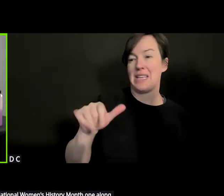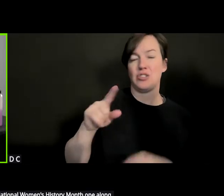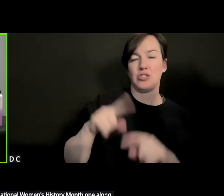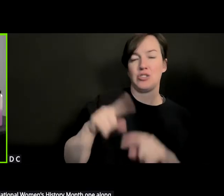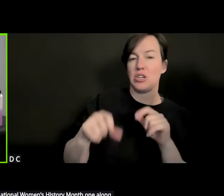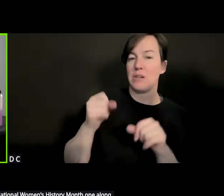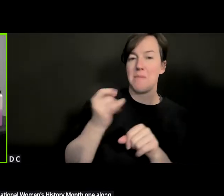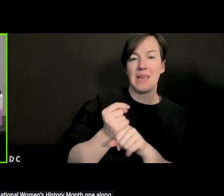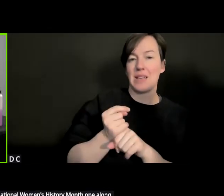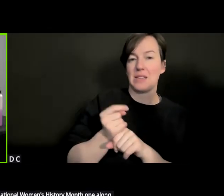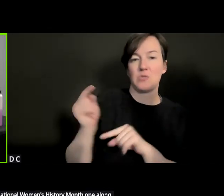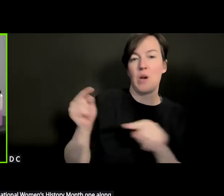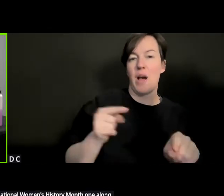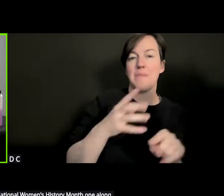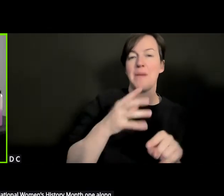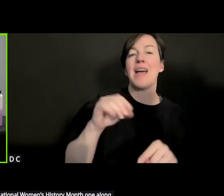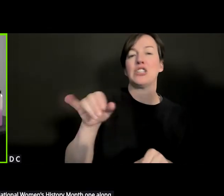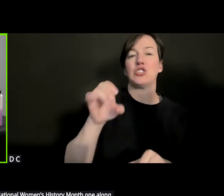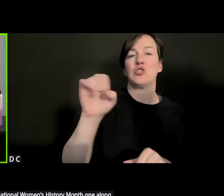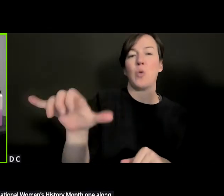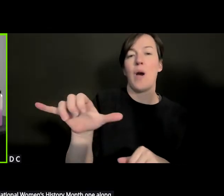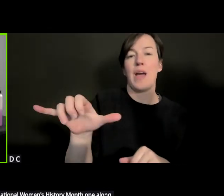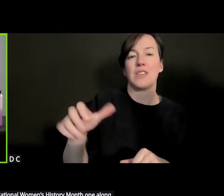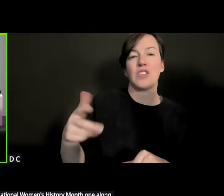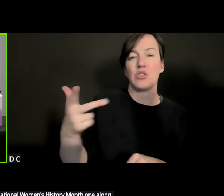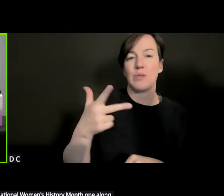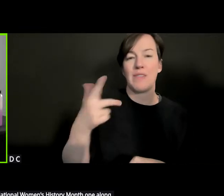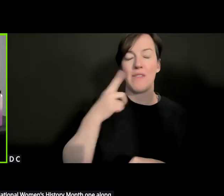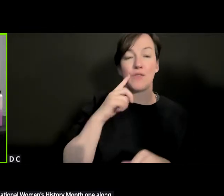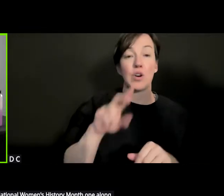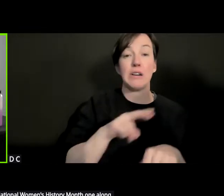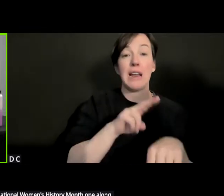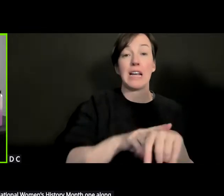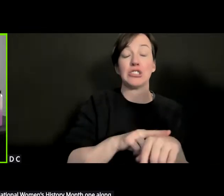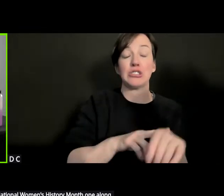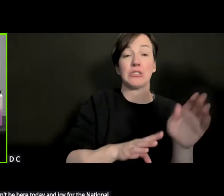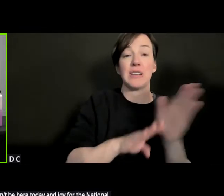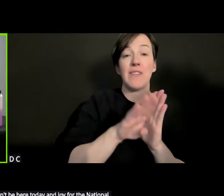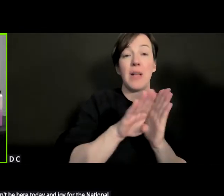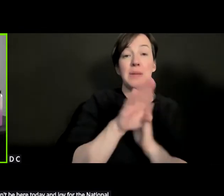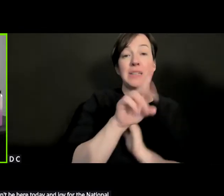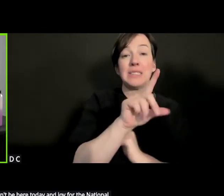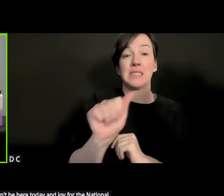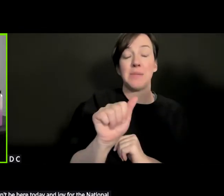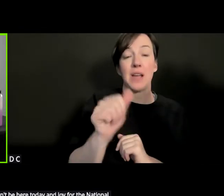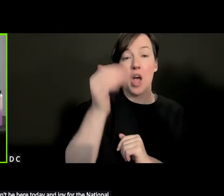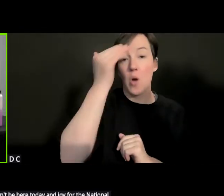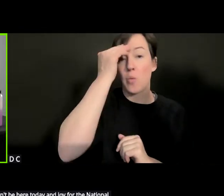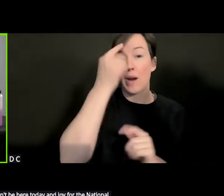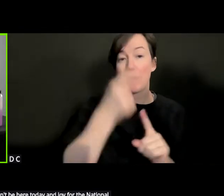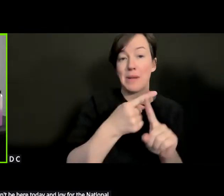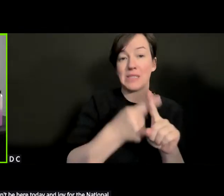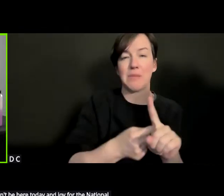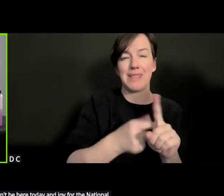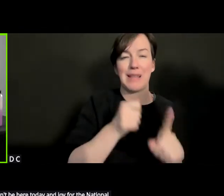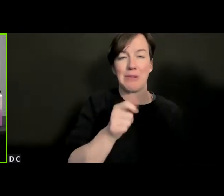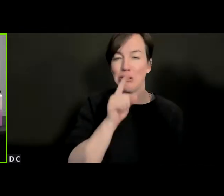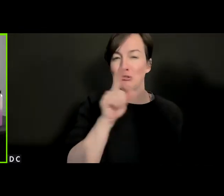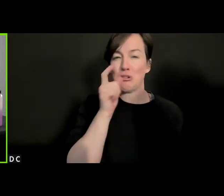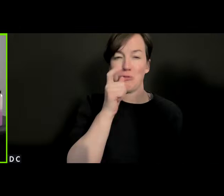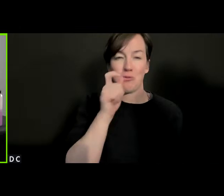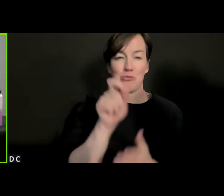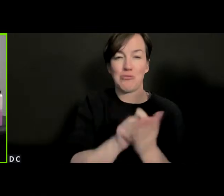today, and Joy. For the National Developmental Disabilities Awareness Month, I'm not sure